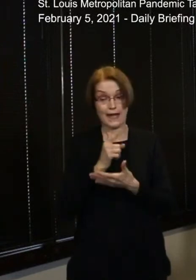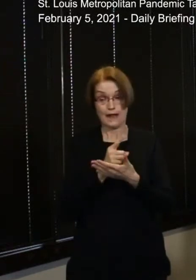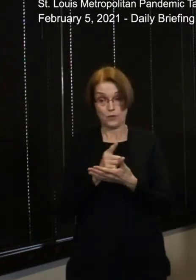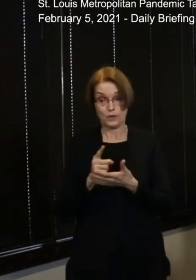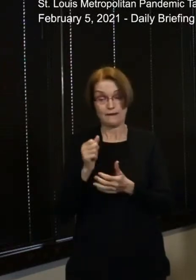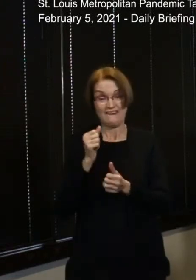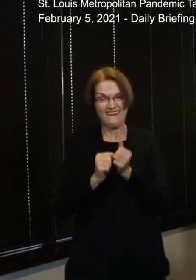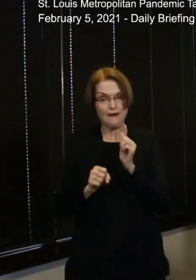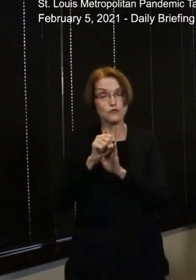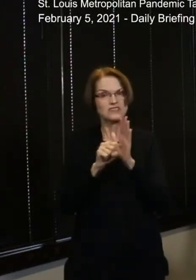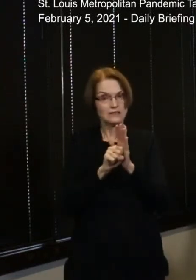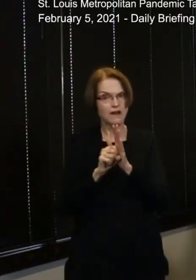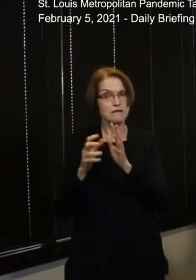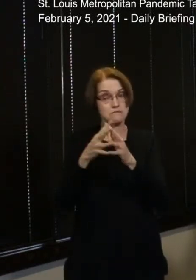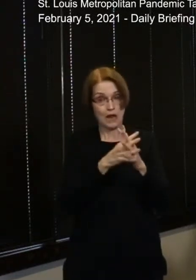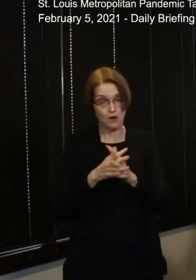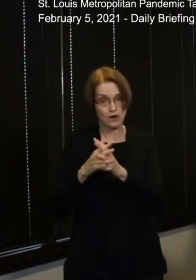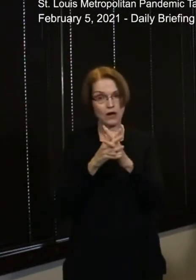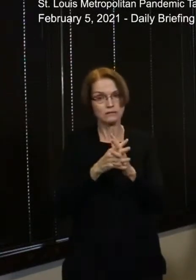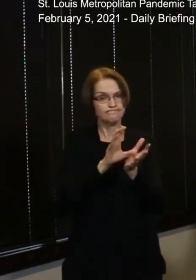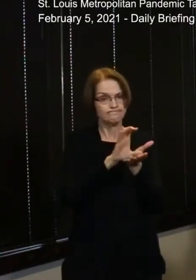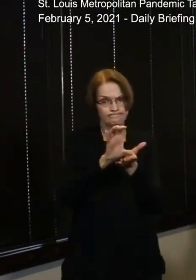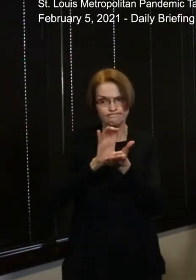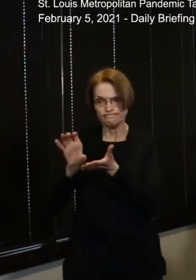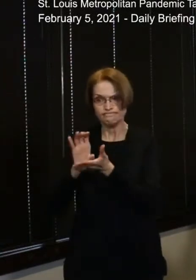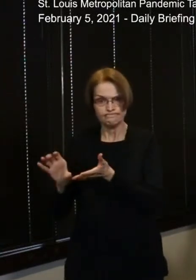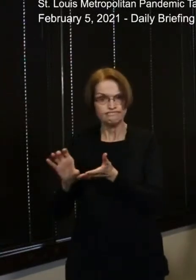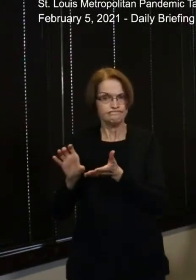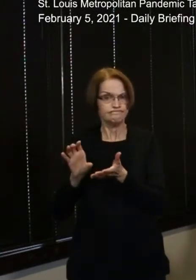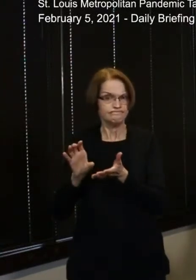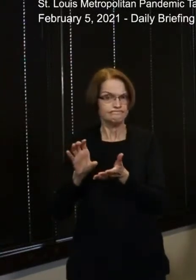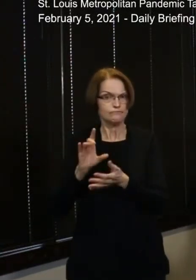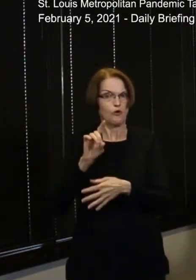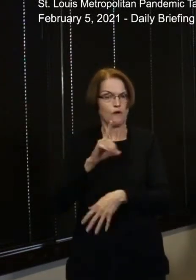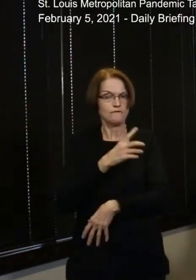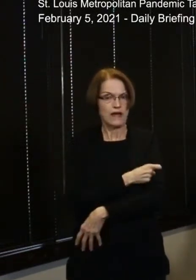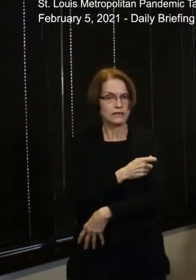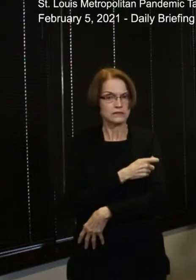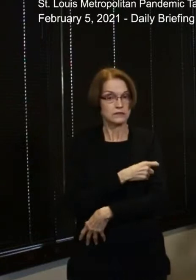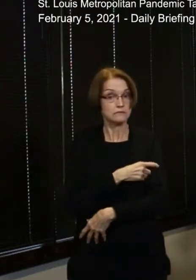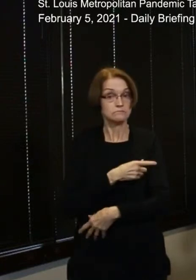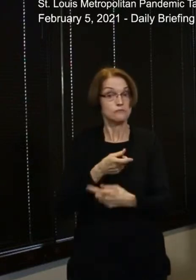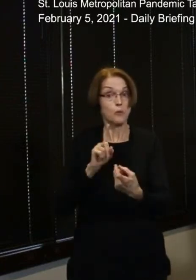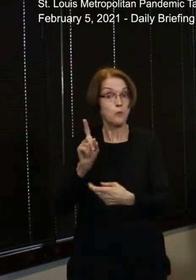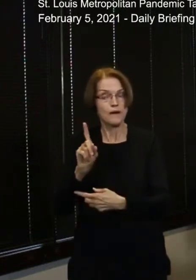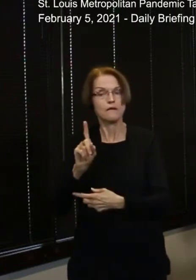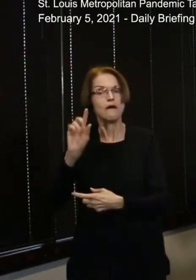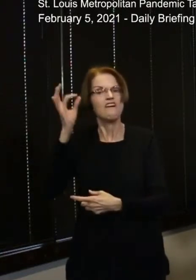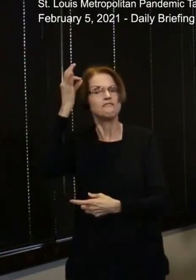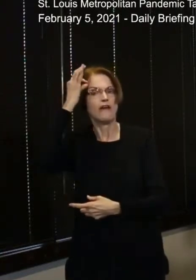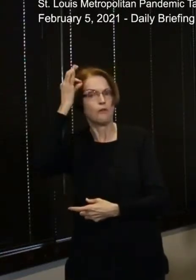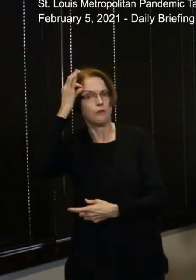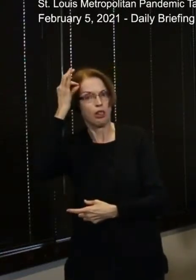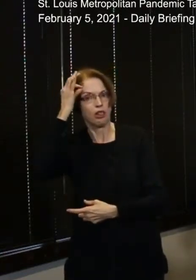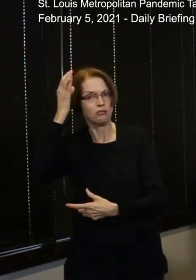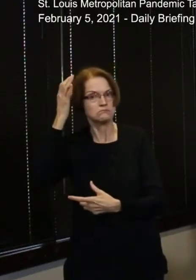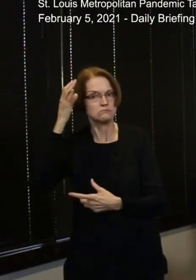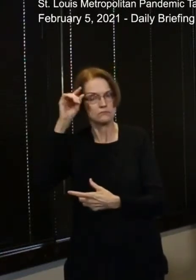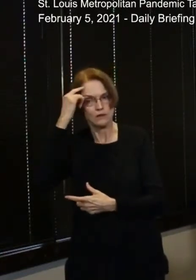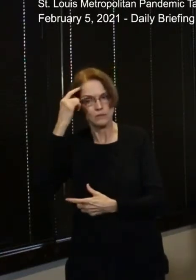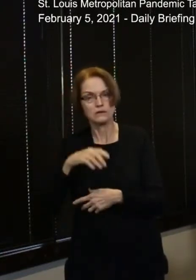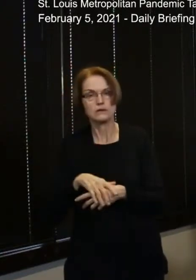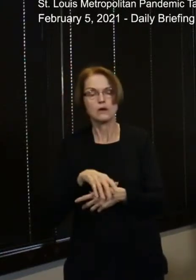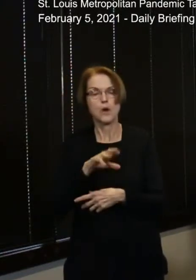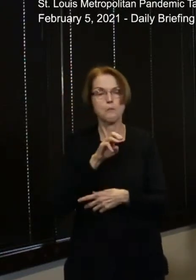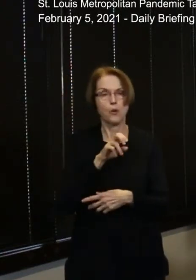every state in the country is issued COVID vaccine from a federal vaccine supply, so both from Pfizer and from